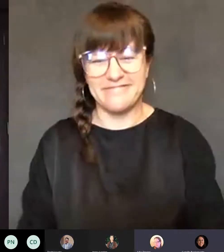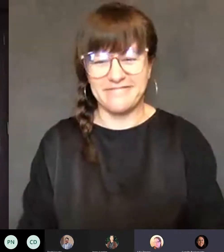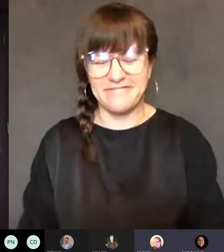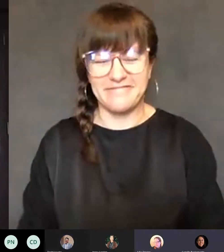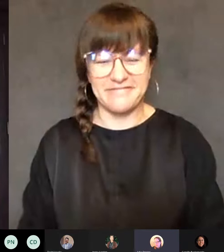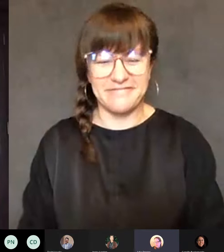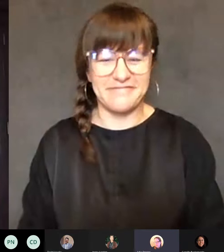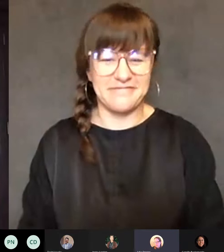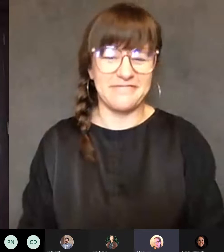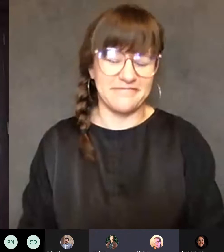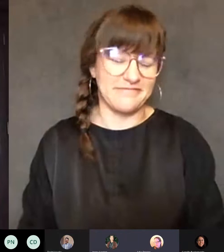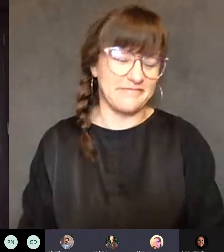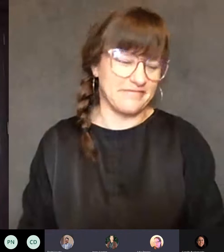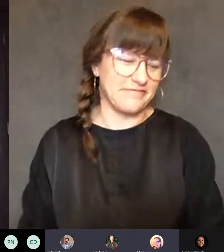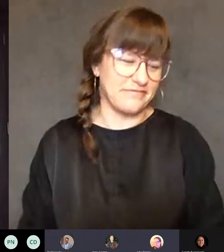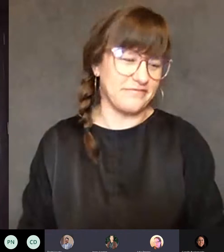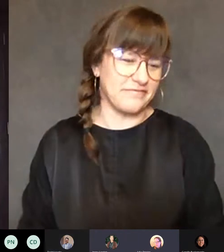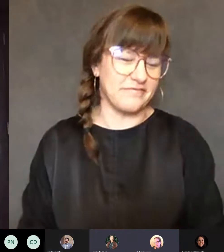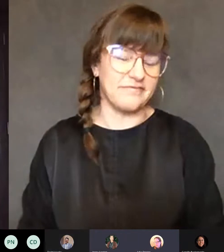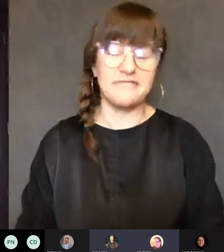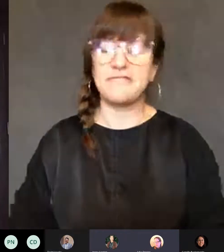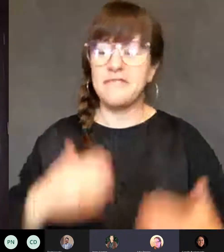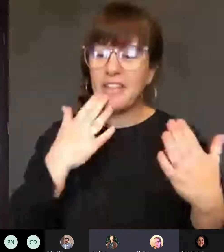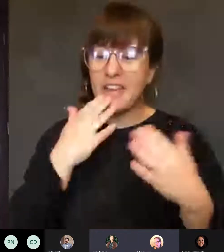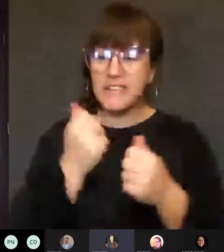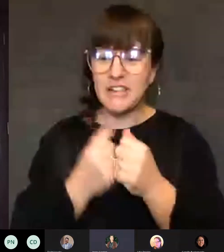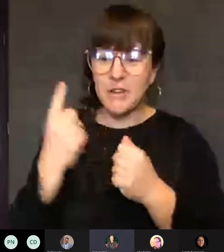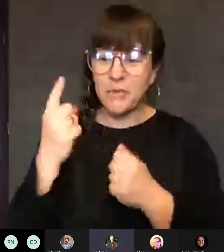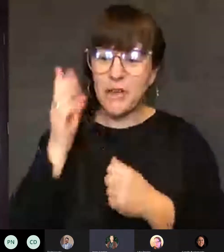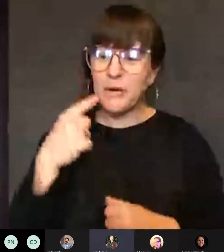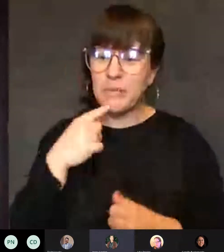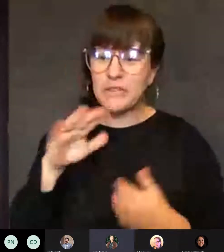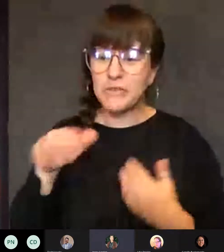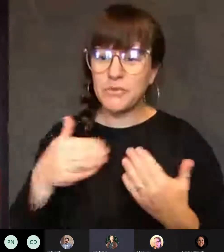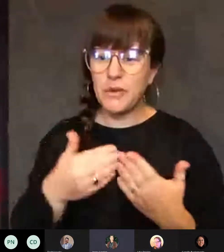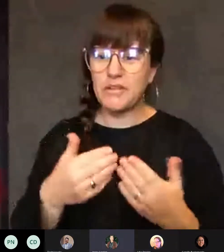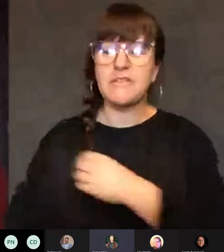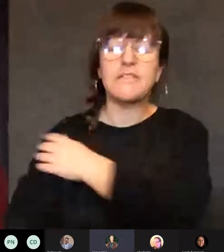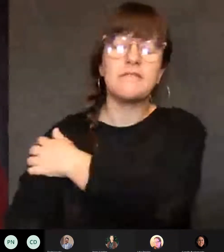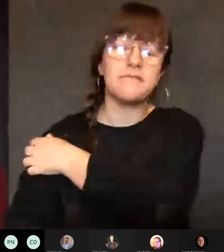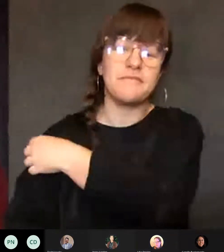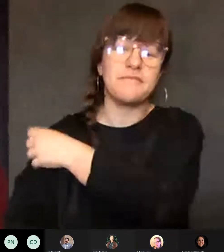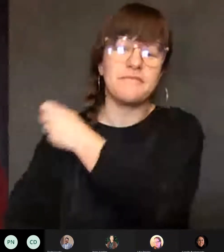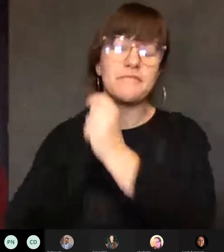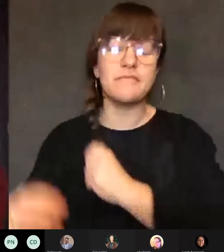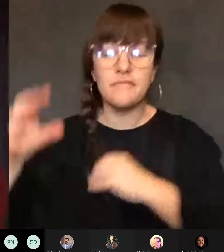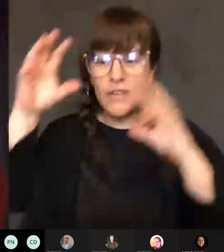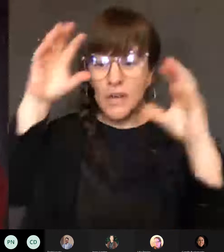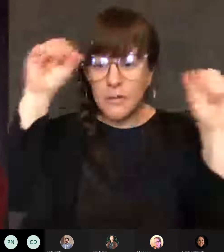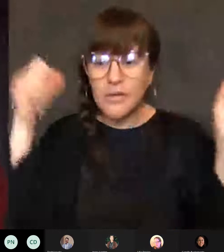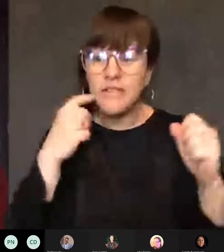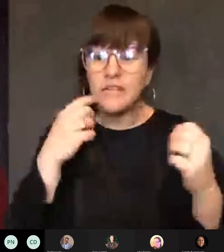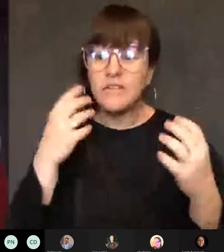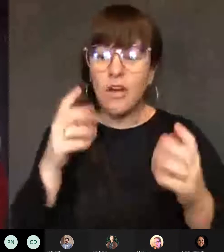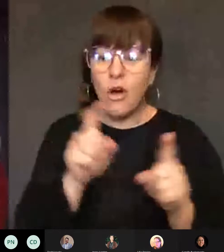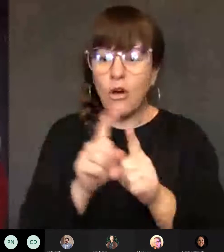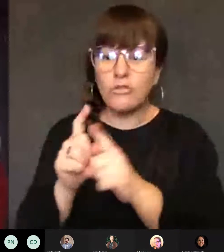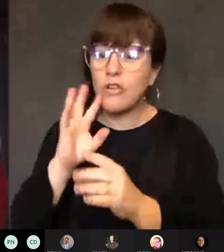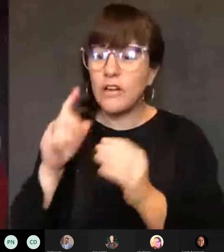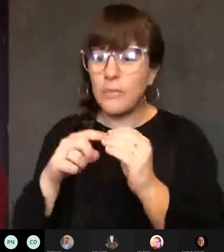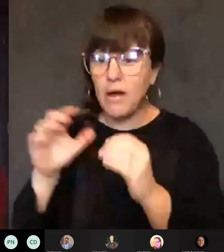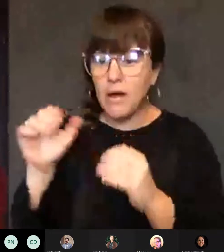Thank you. Thanks, everybody. I'll miss you all. Can I also say, in regard to Camilla and Jenny,